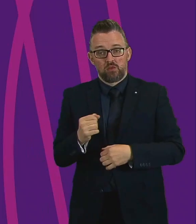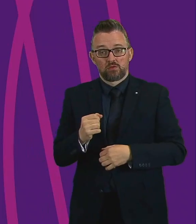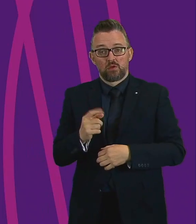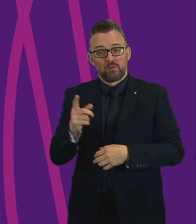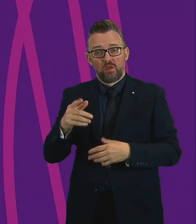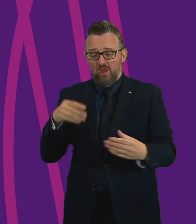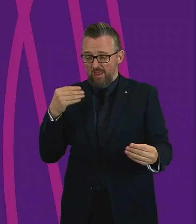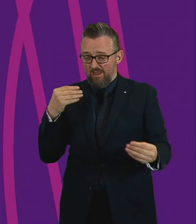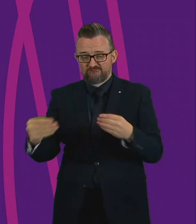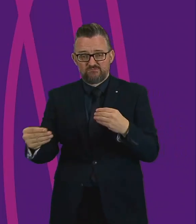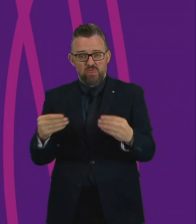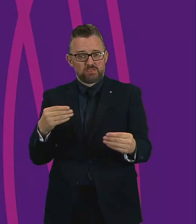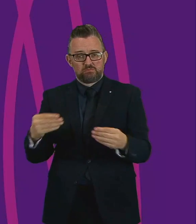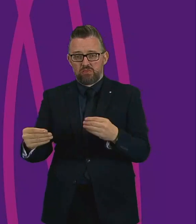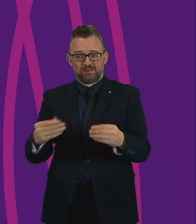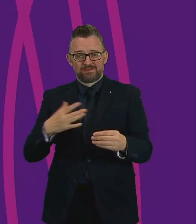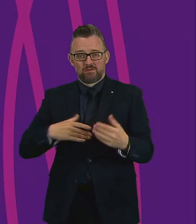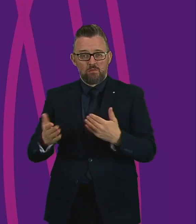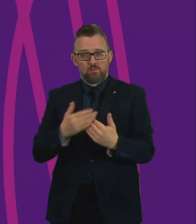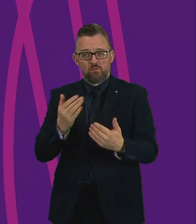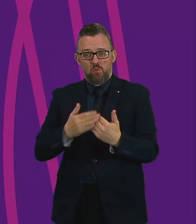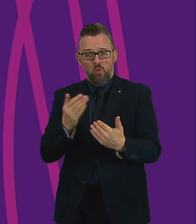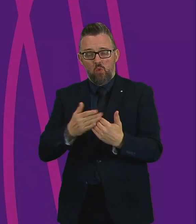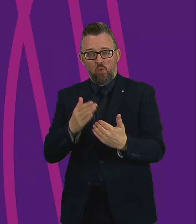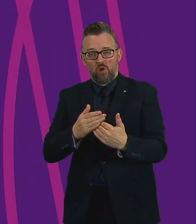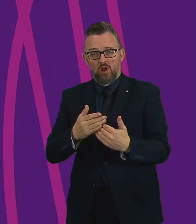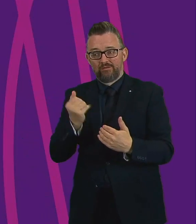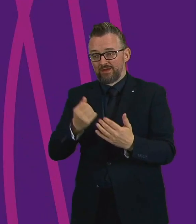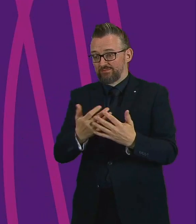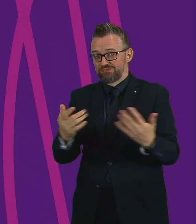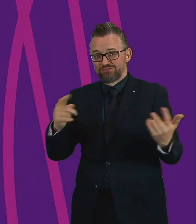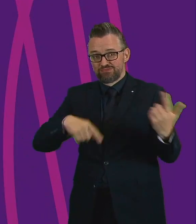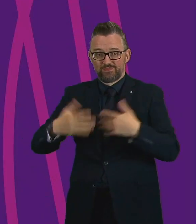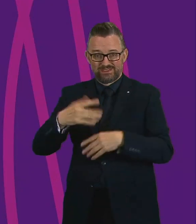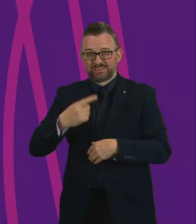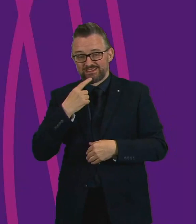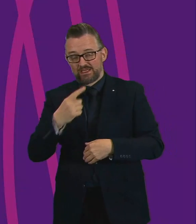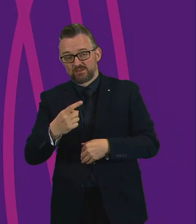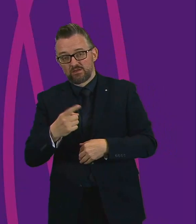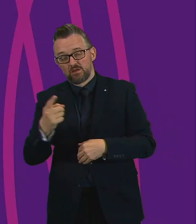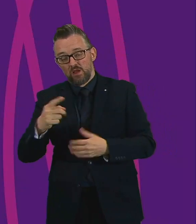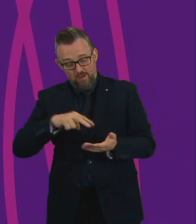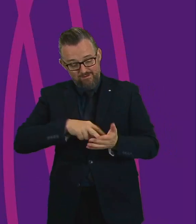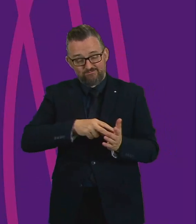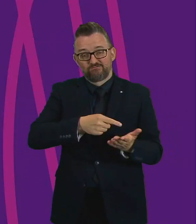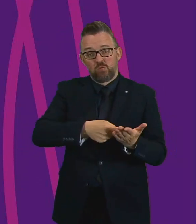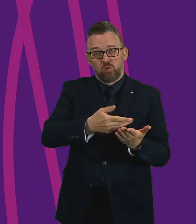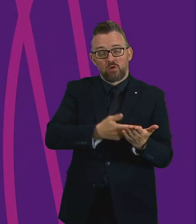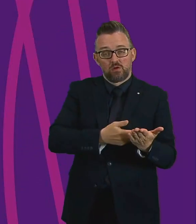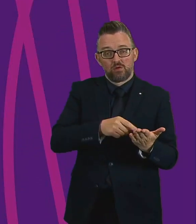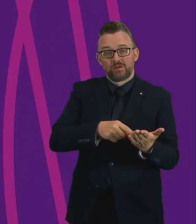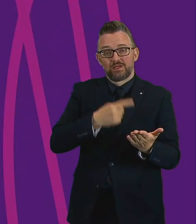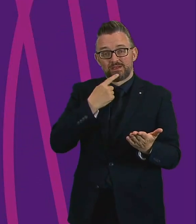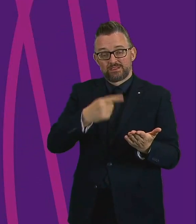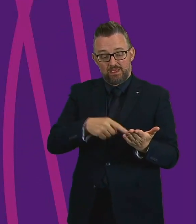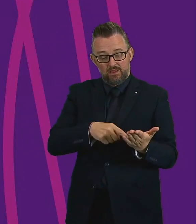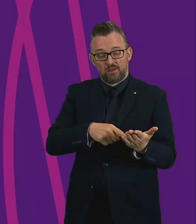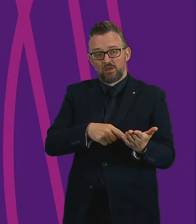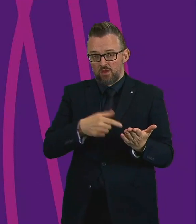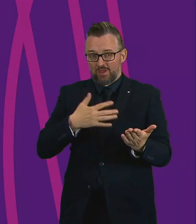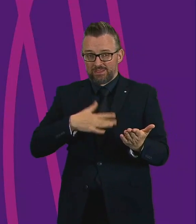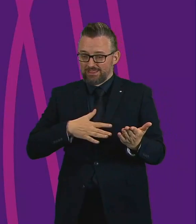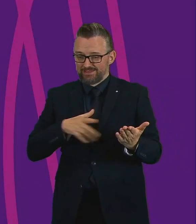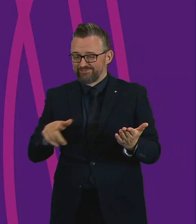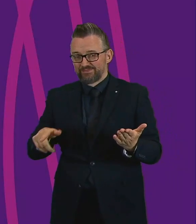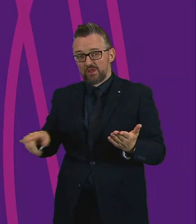flexibility is needed, as the Fraser of Allender Institute and indeed a number of members have said. Under the framework, If we need to go further than the